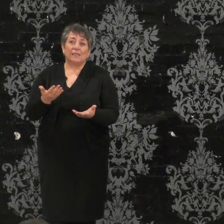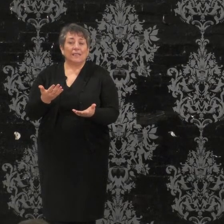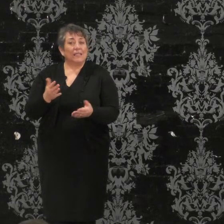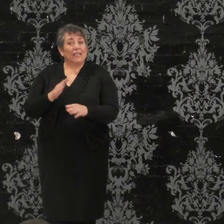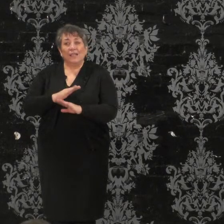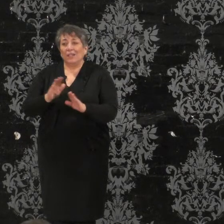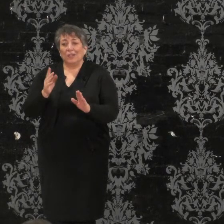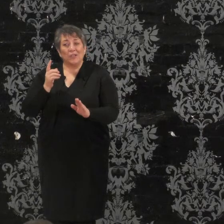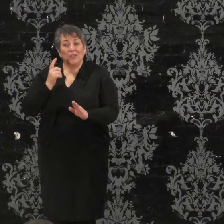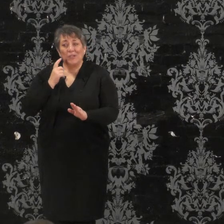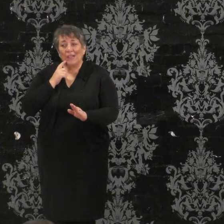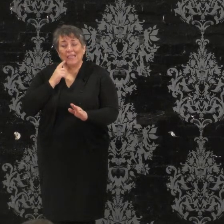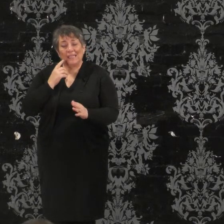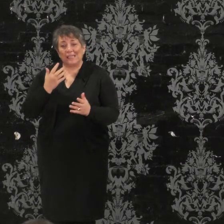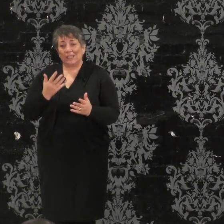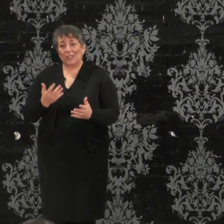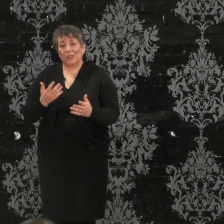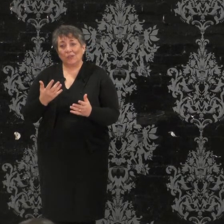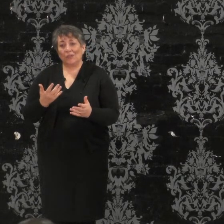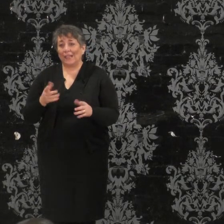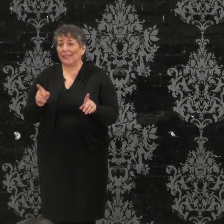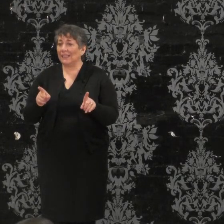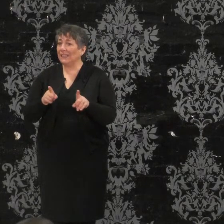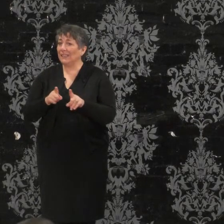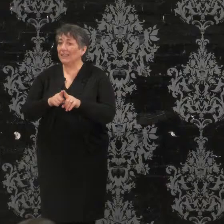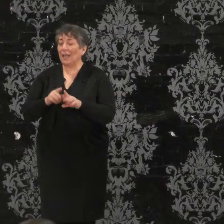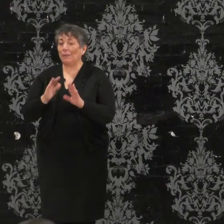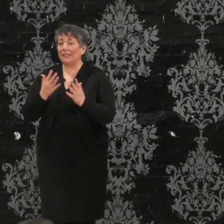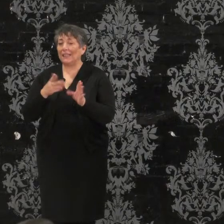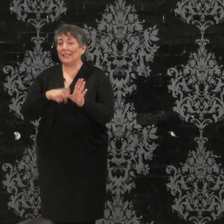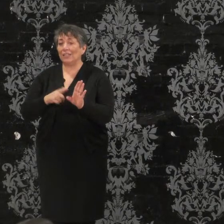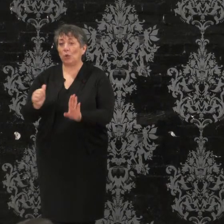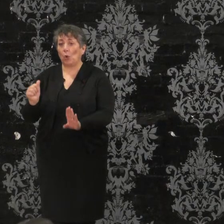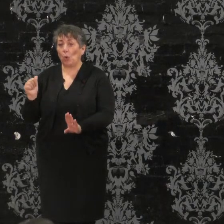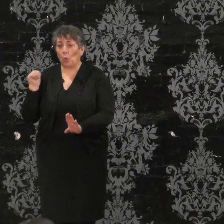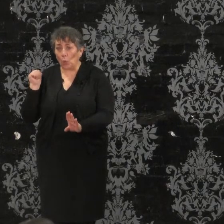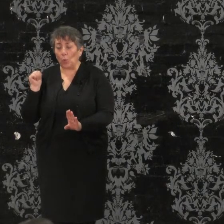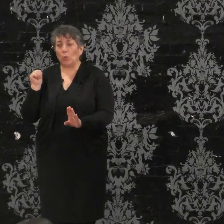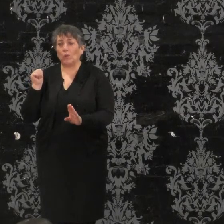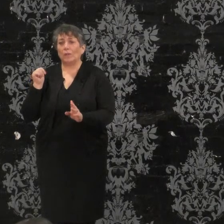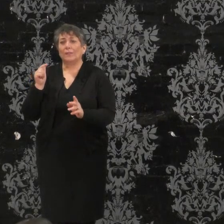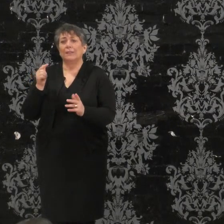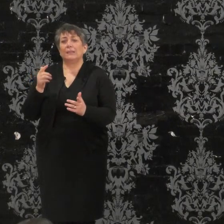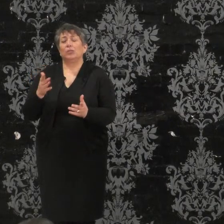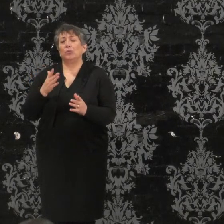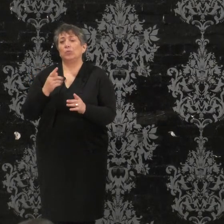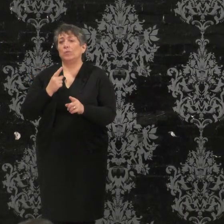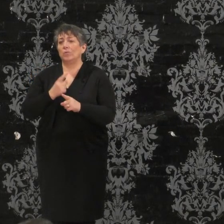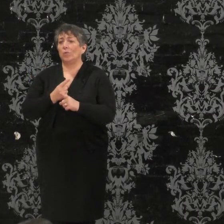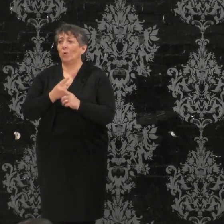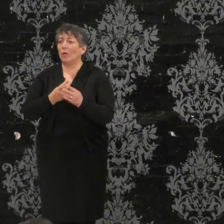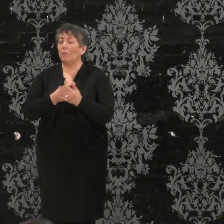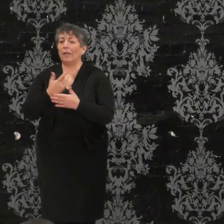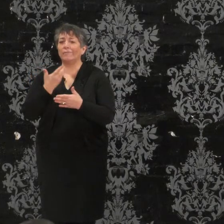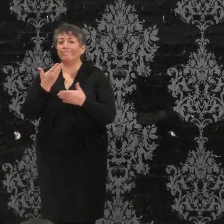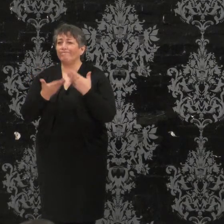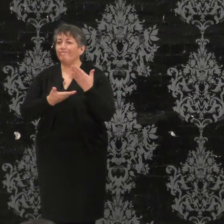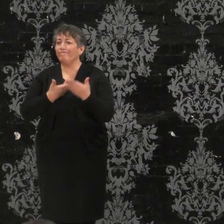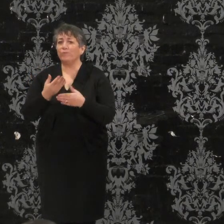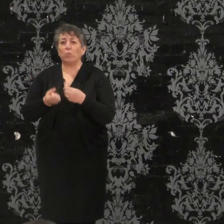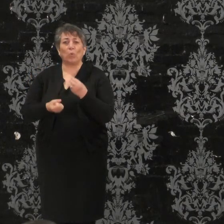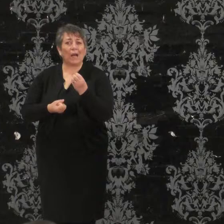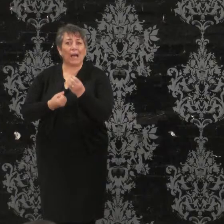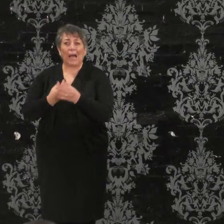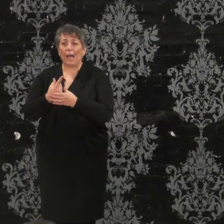easier today than 10 years ago to talk about what happened to